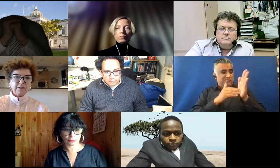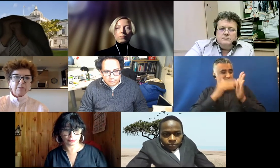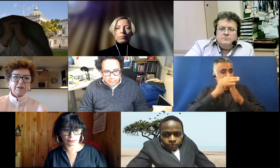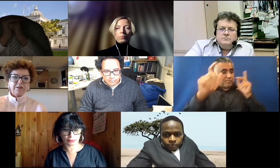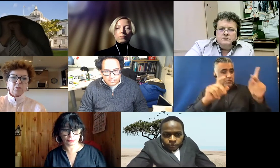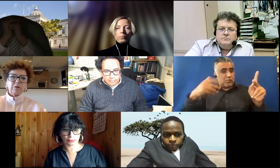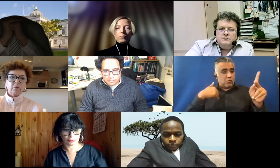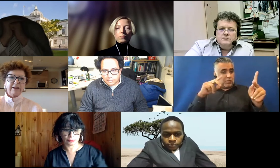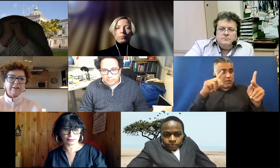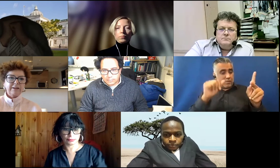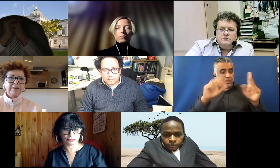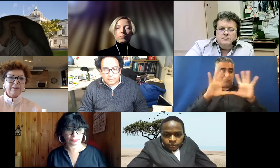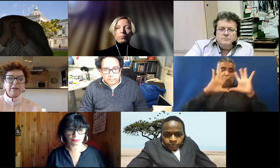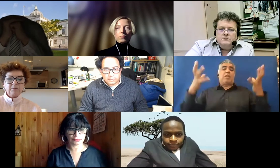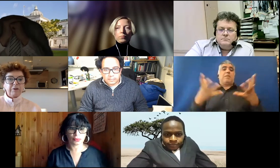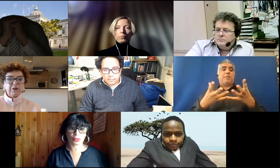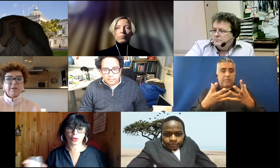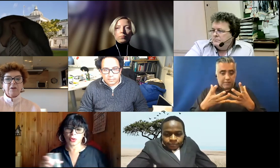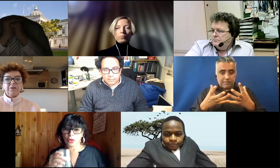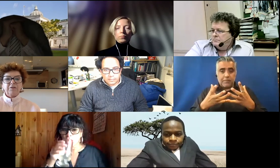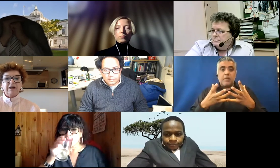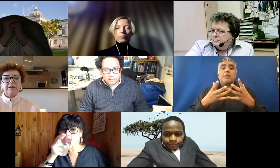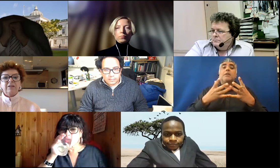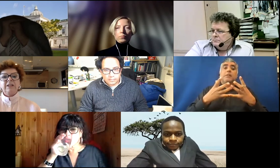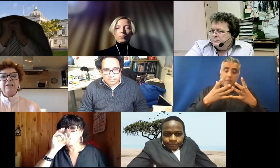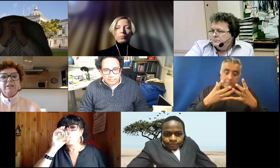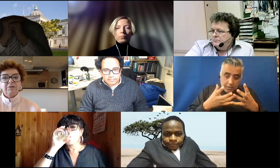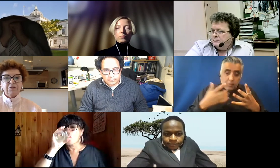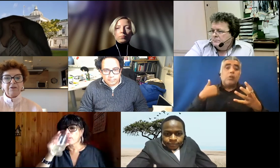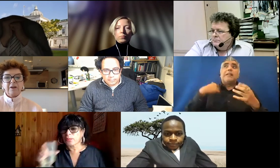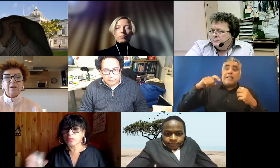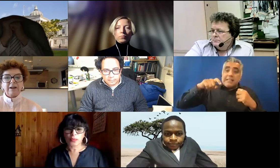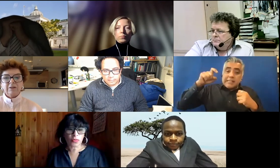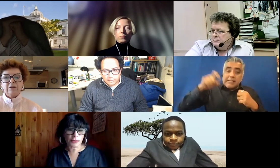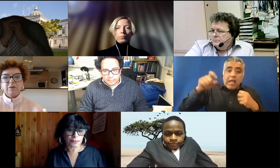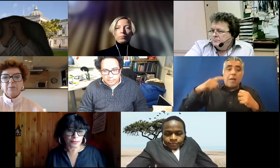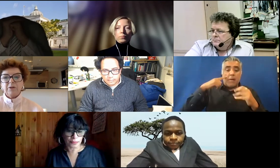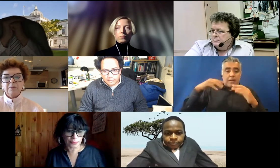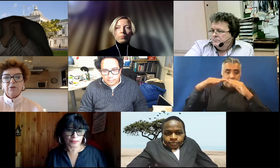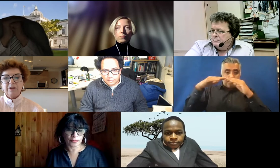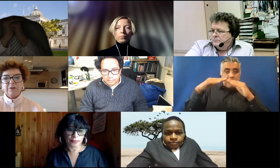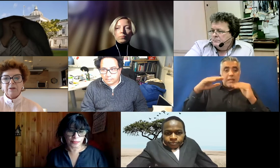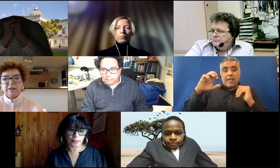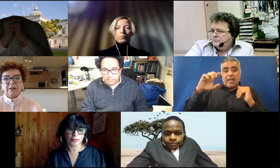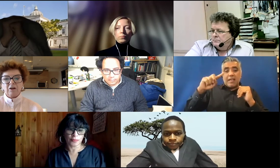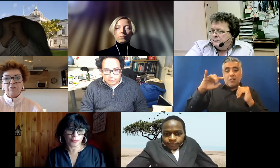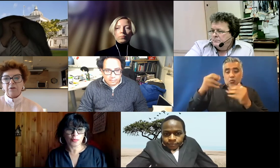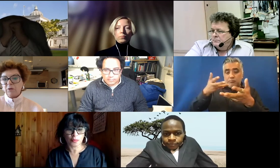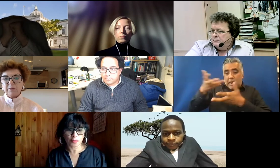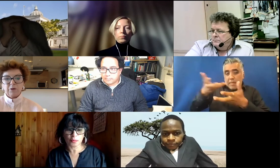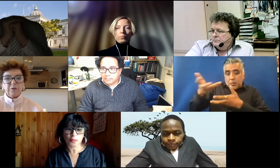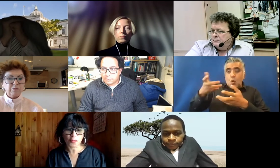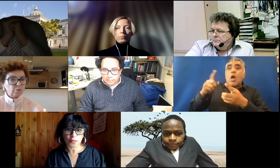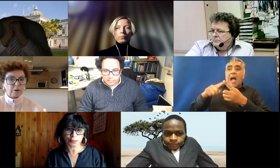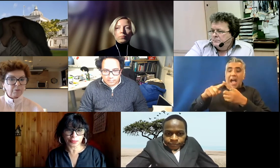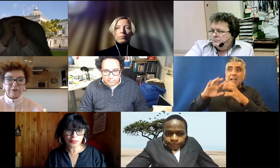with disabilities worldwide. But we've also got the fact that the need for fair, ethical, and responsible treatment of the world's